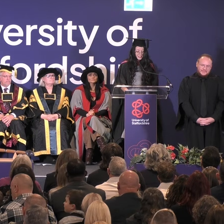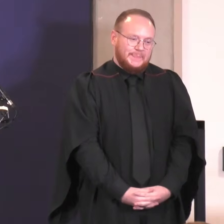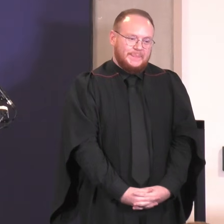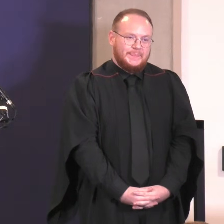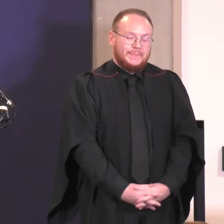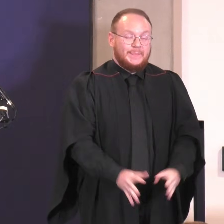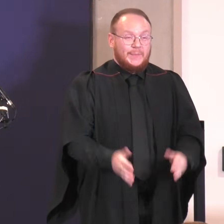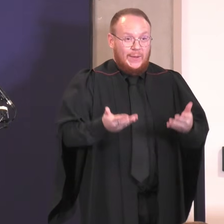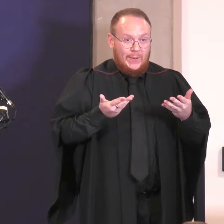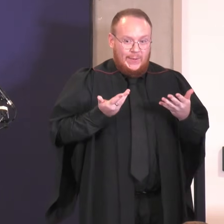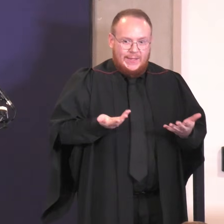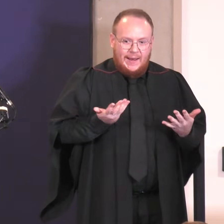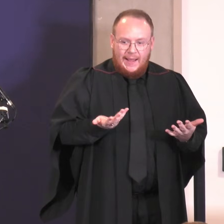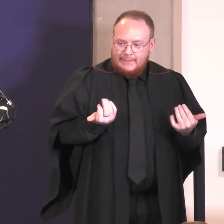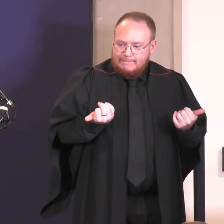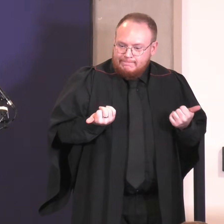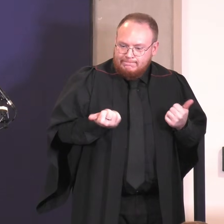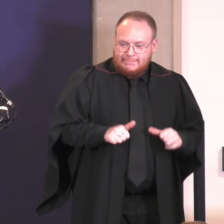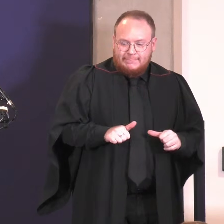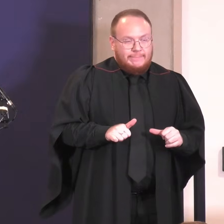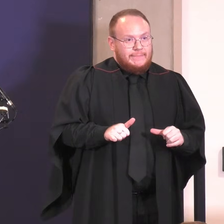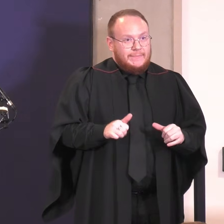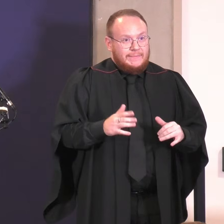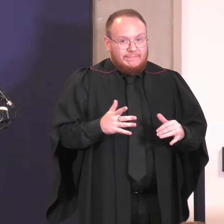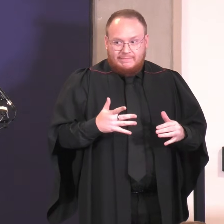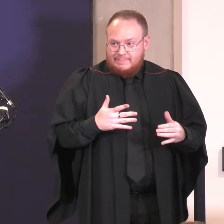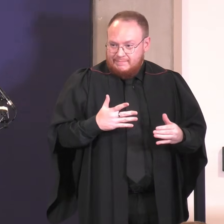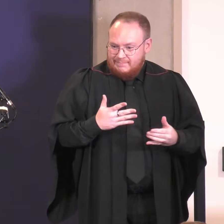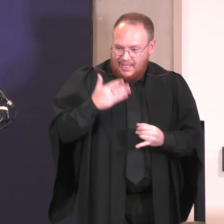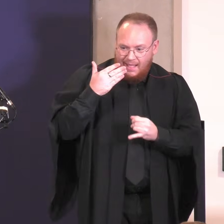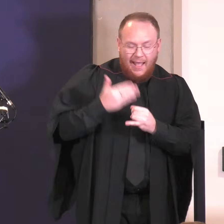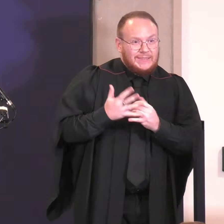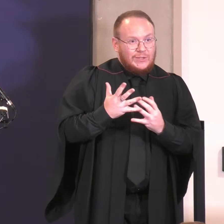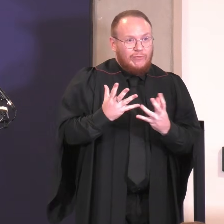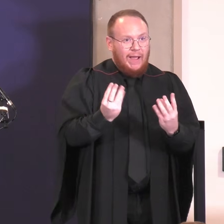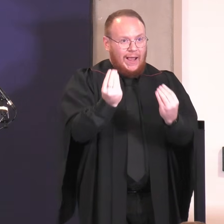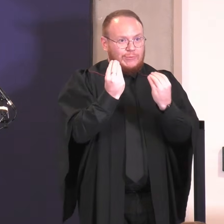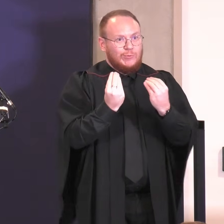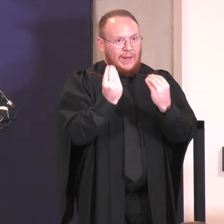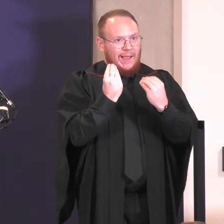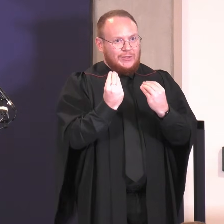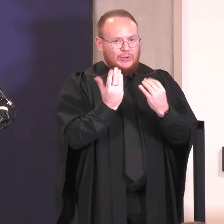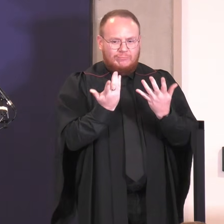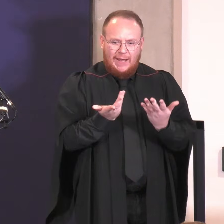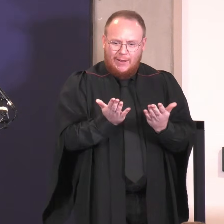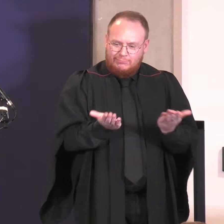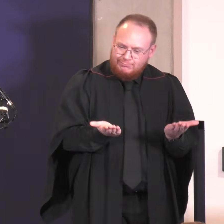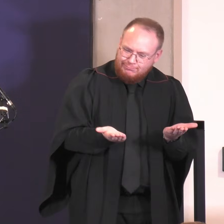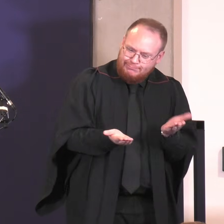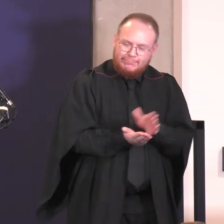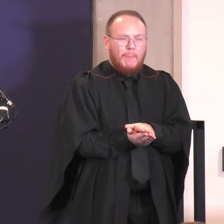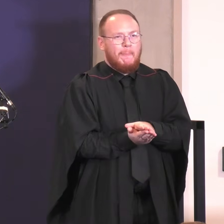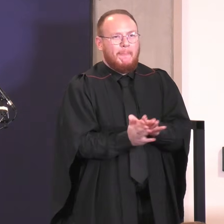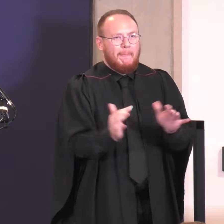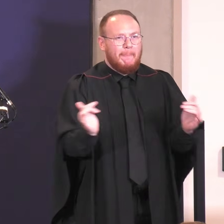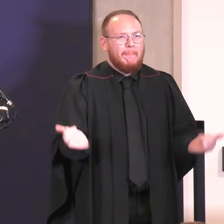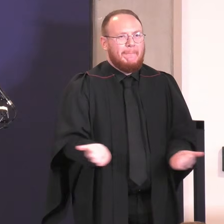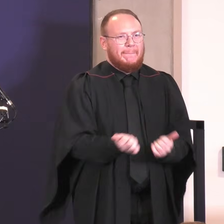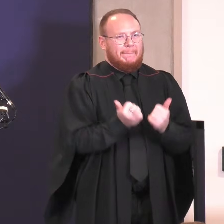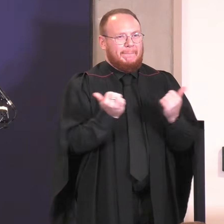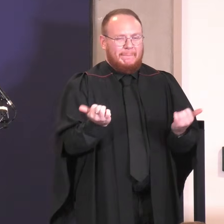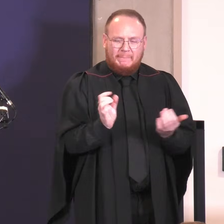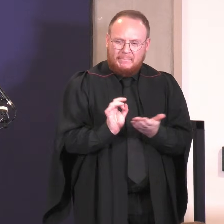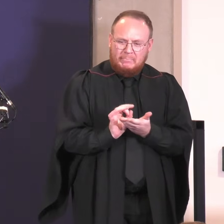As today marks the end of the final era in our education, the only thing left to do is close the book. Not in farewell, but